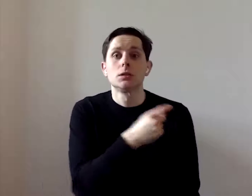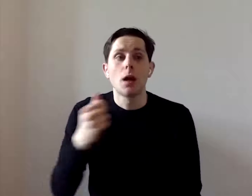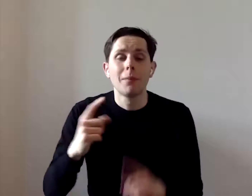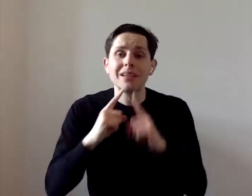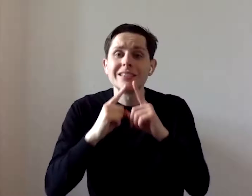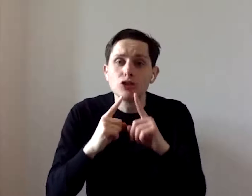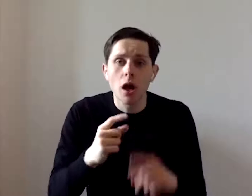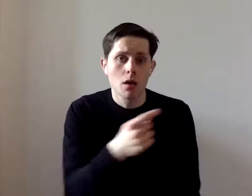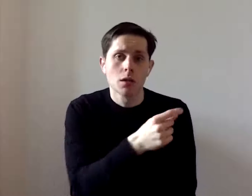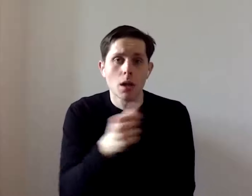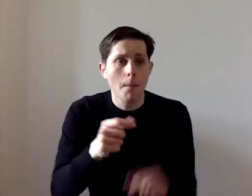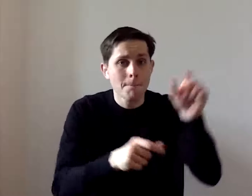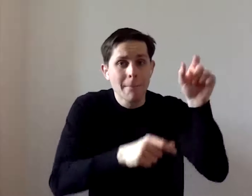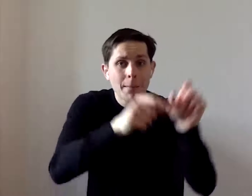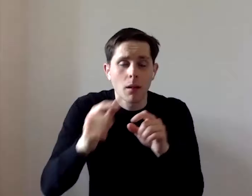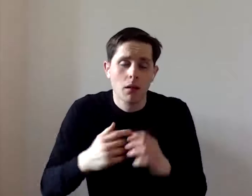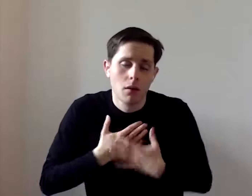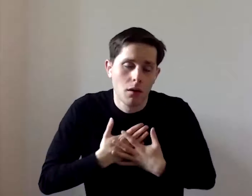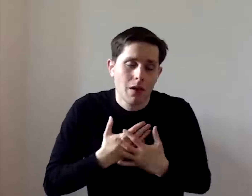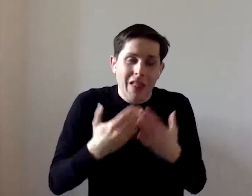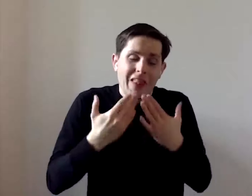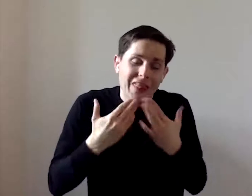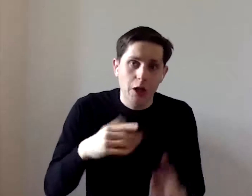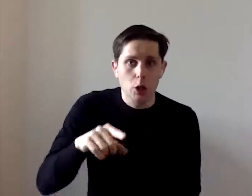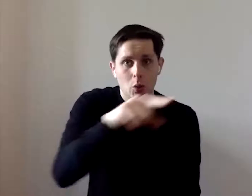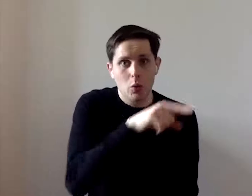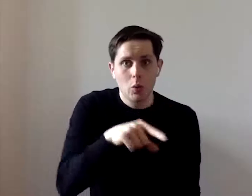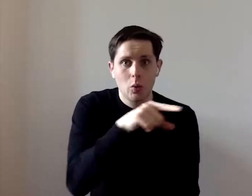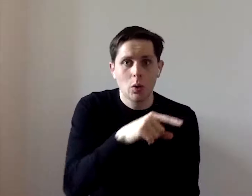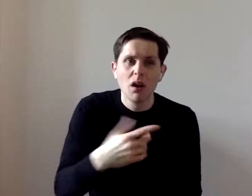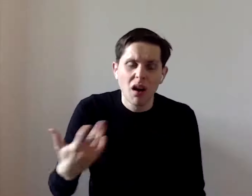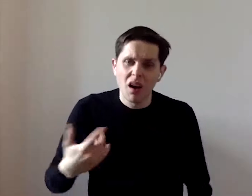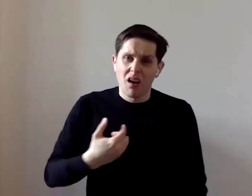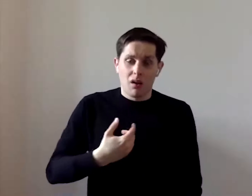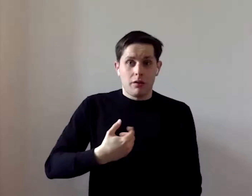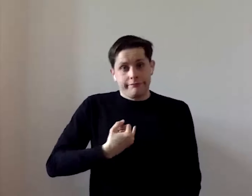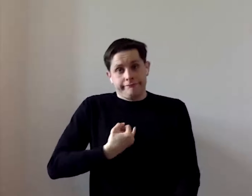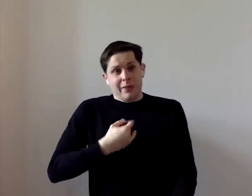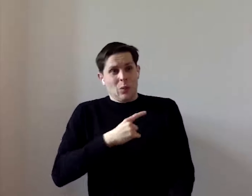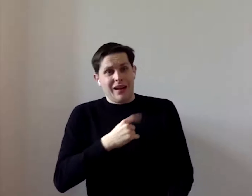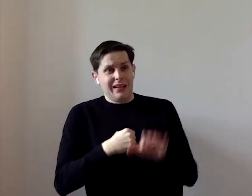there were a handful of people throughout my education that meant that it happened over not happening.